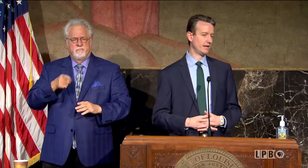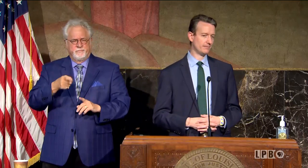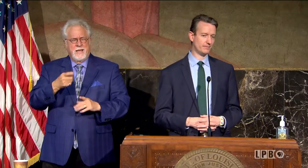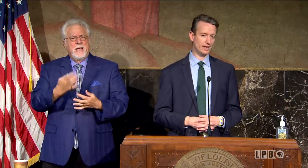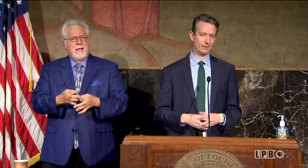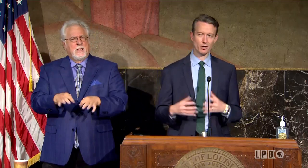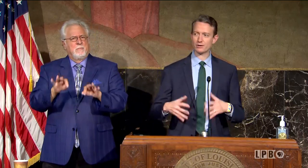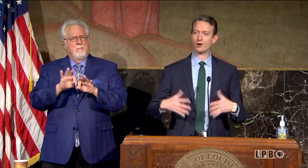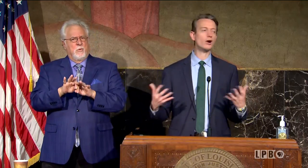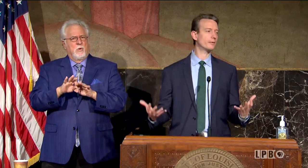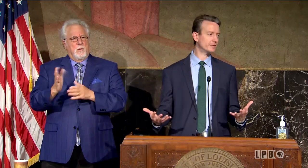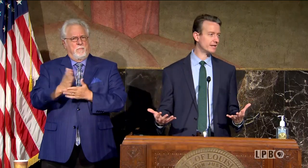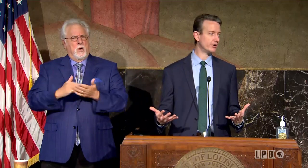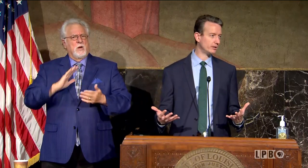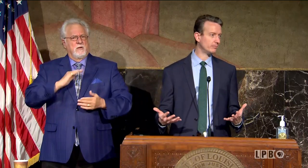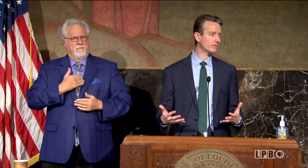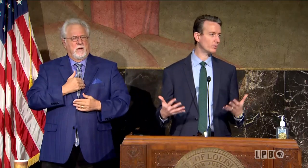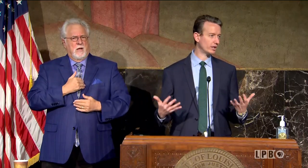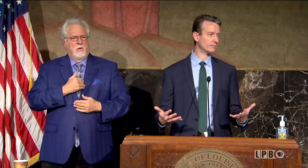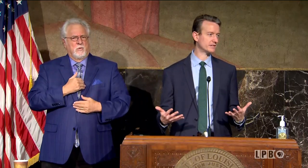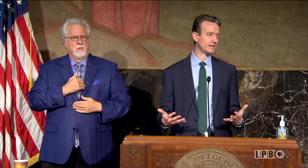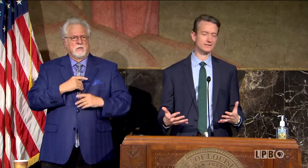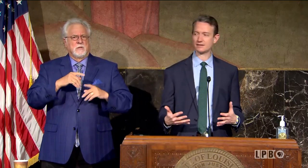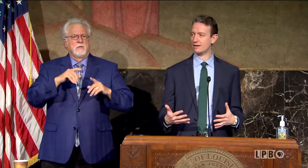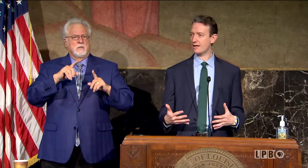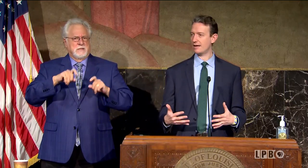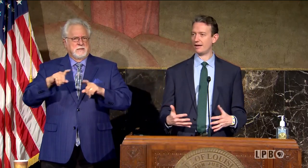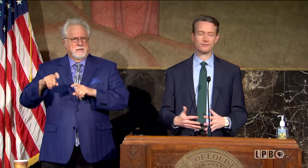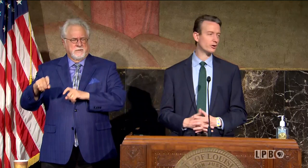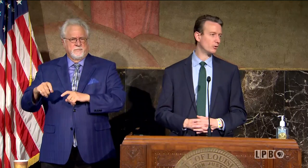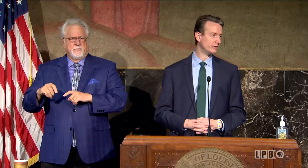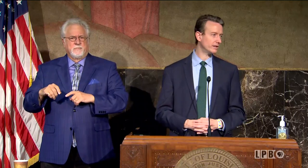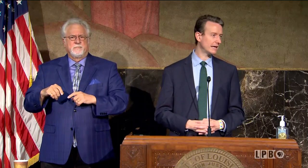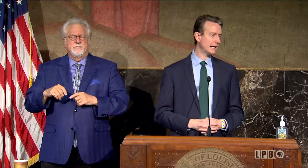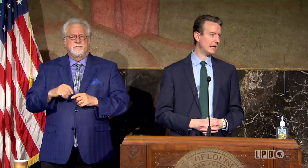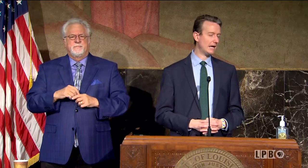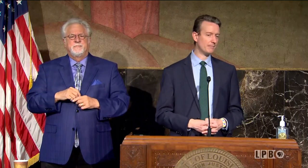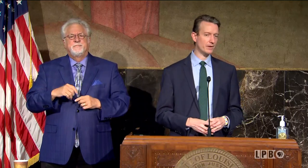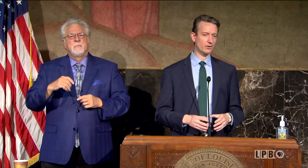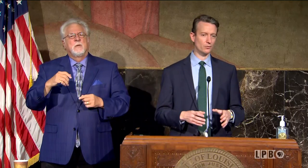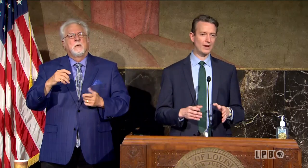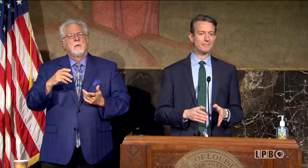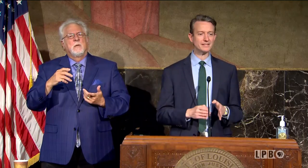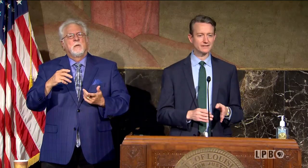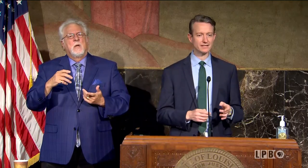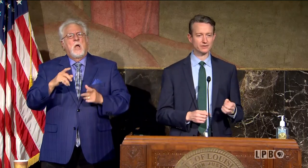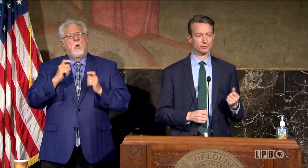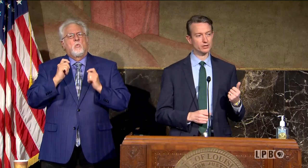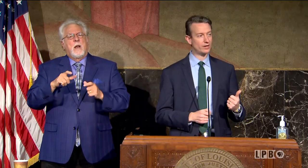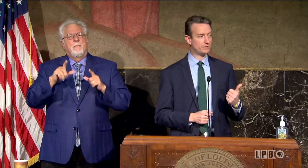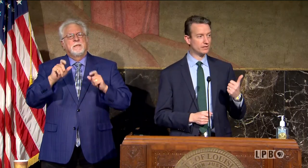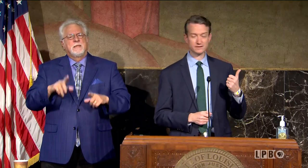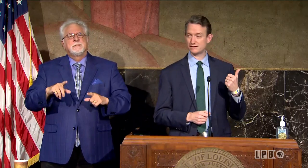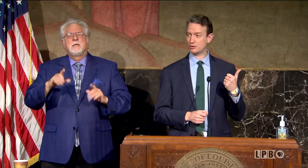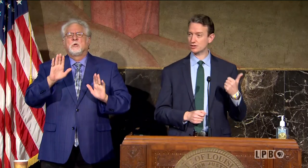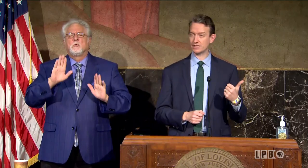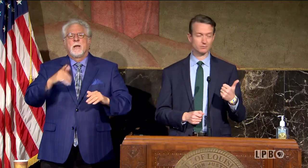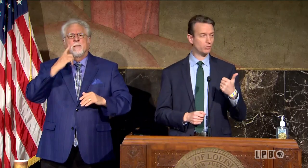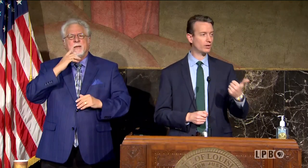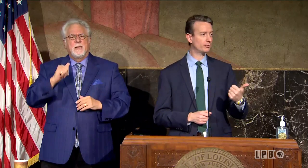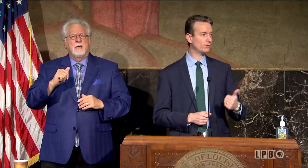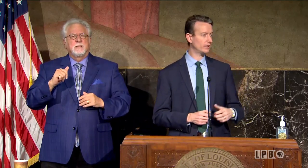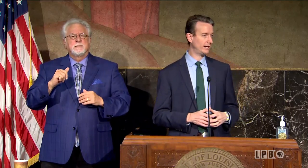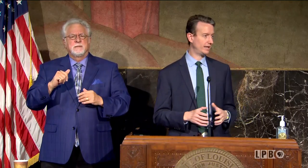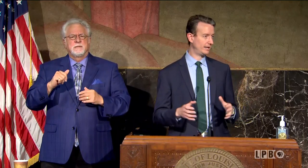important part of our armamentarium when it comes to testing for COVID. Rapid testing is really great because it's